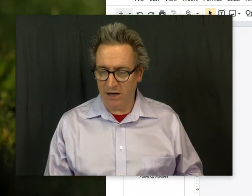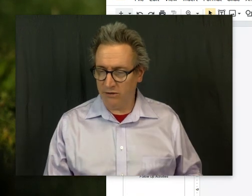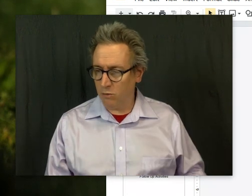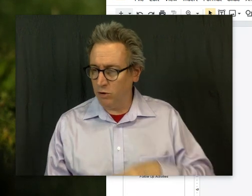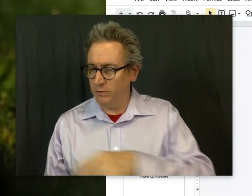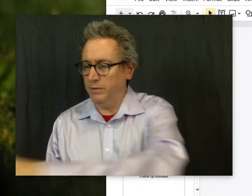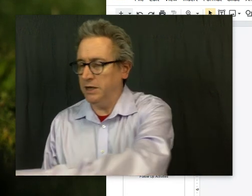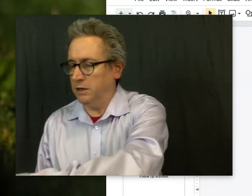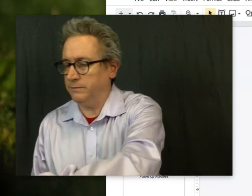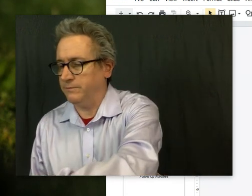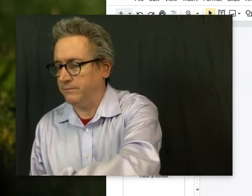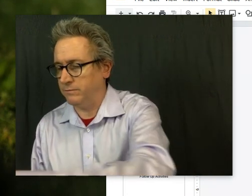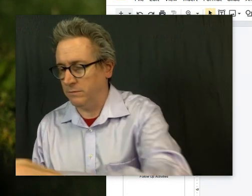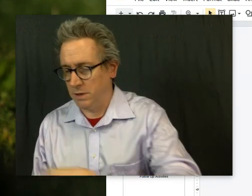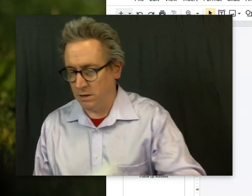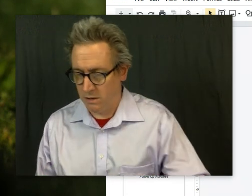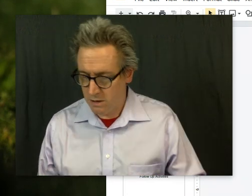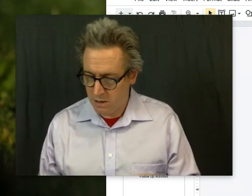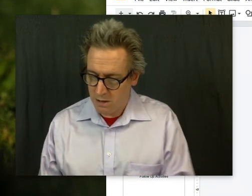how many there would be.